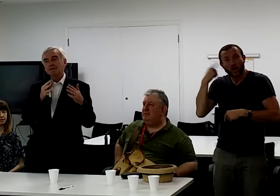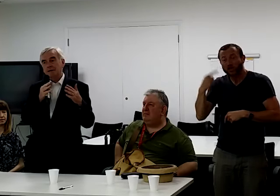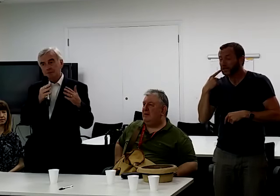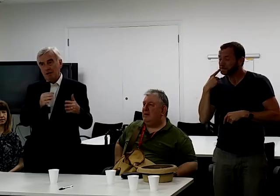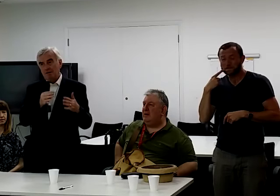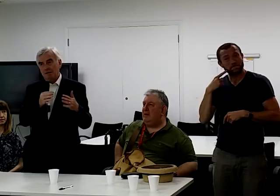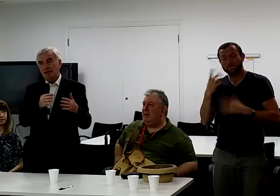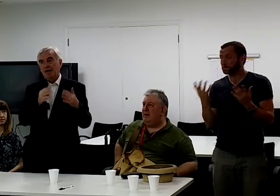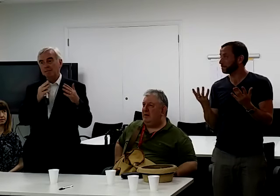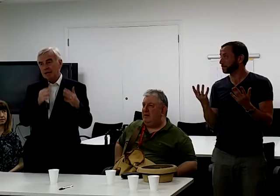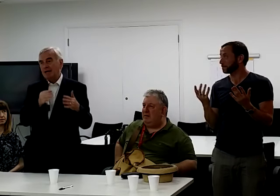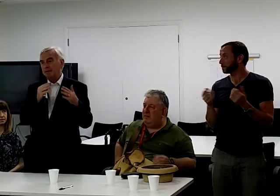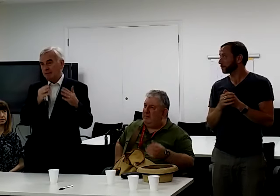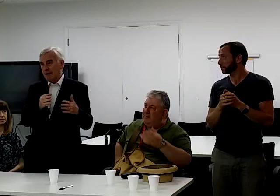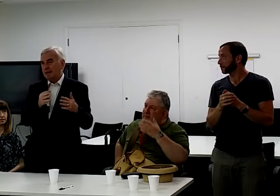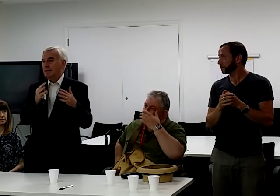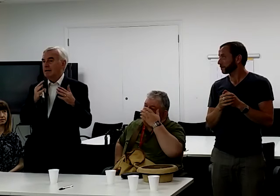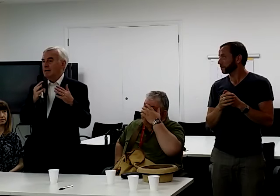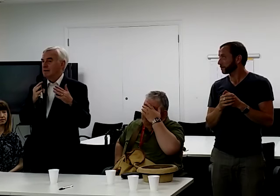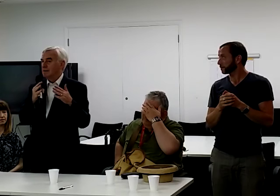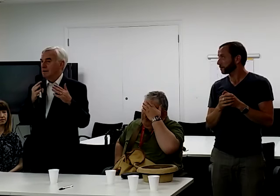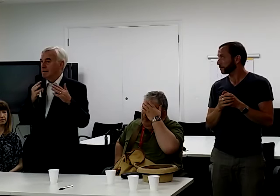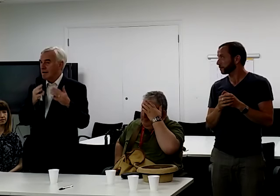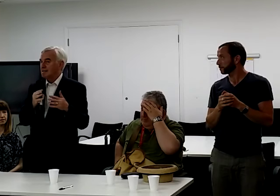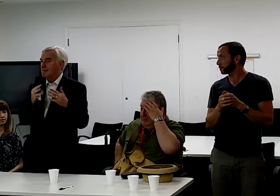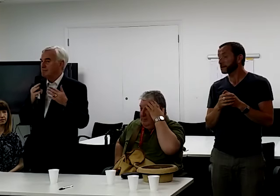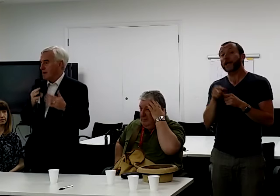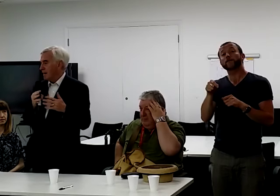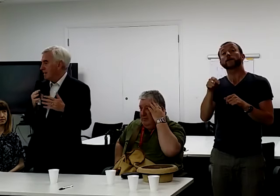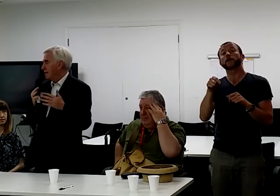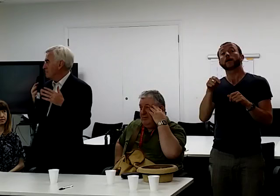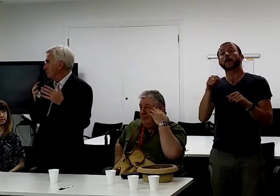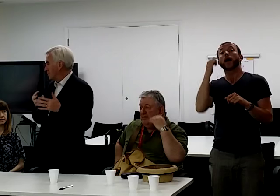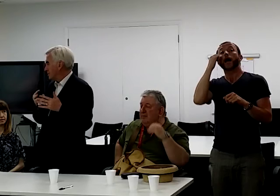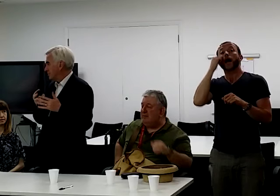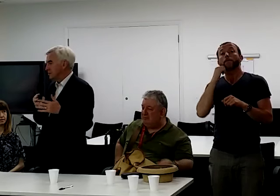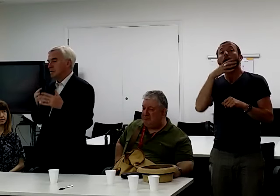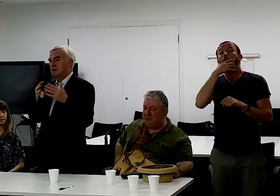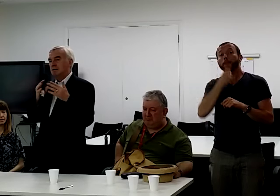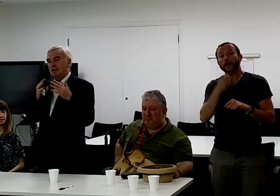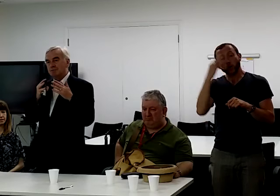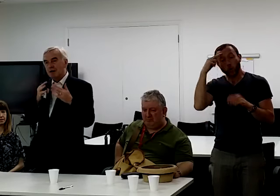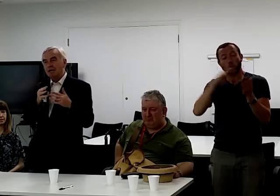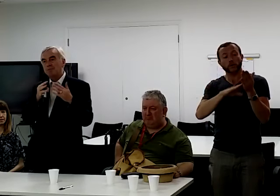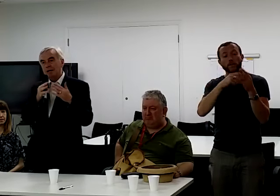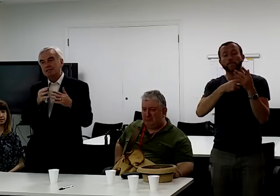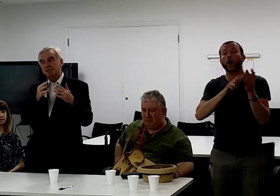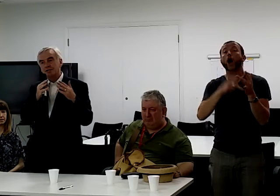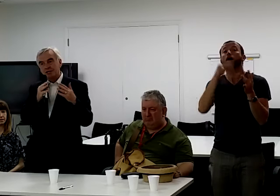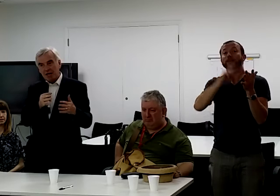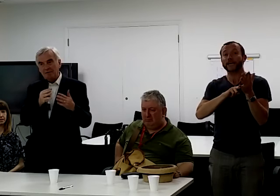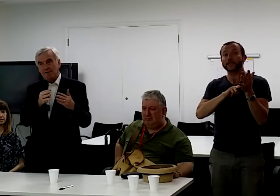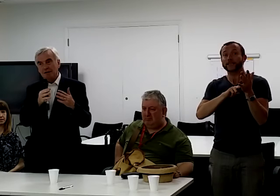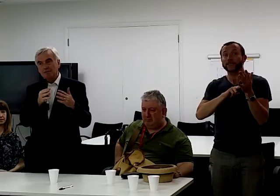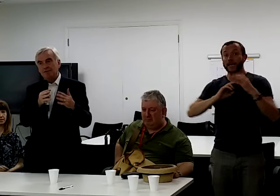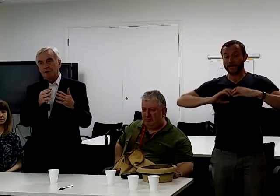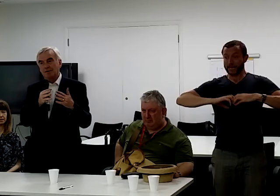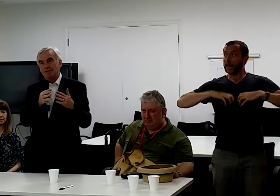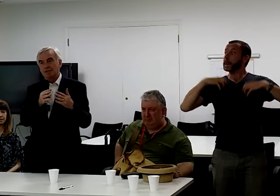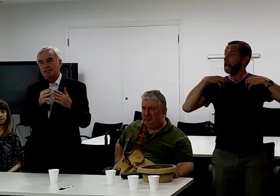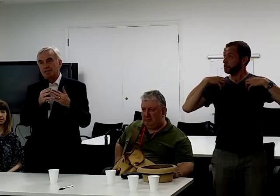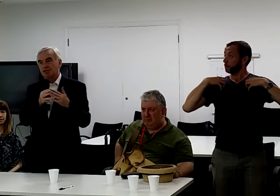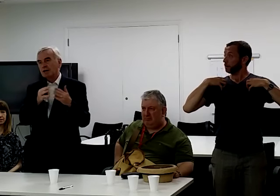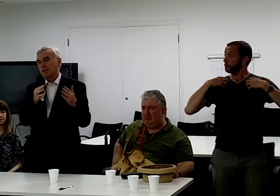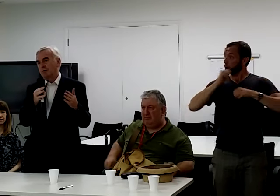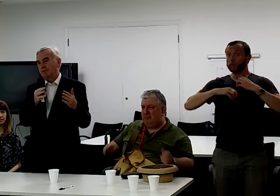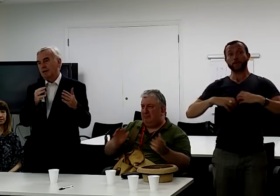you, having Marvin, a black man, elected mayor in Bristol, yes, is money based on slavery.